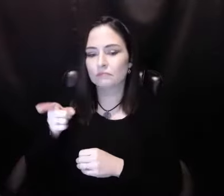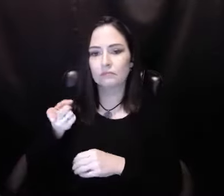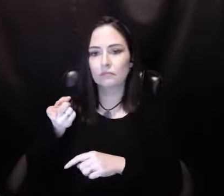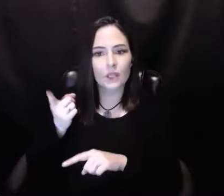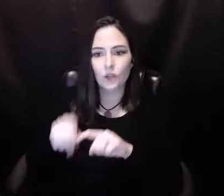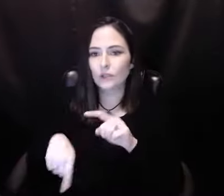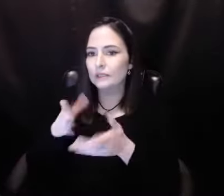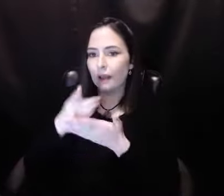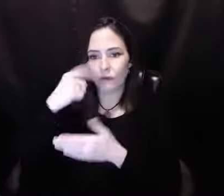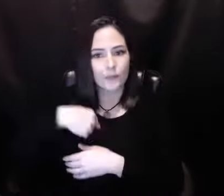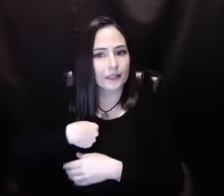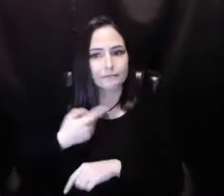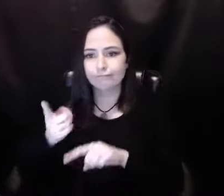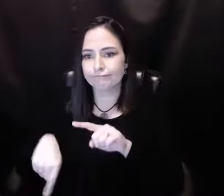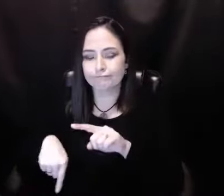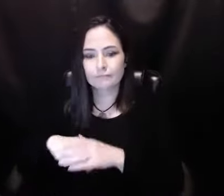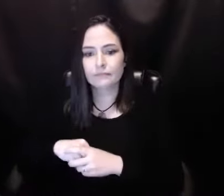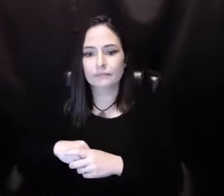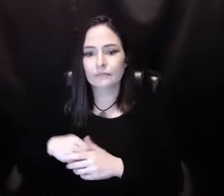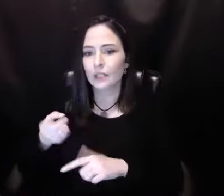It escalated quickly. He couldn't stop for me